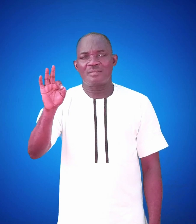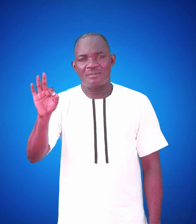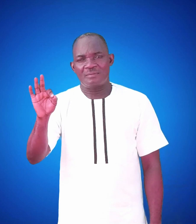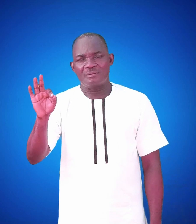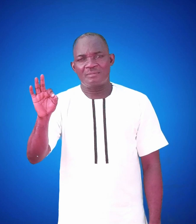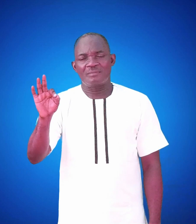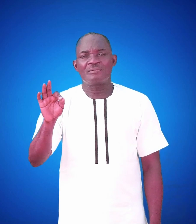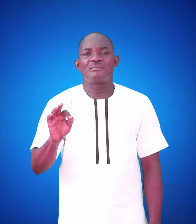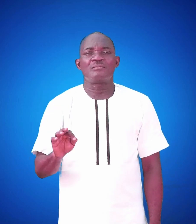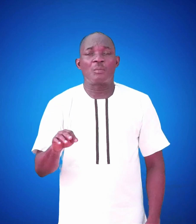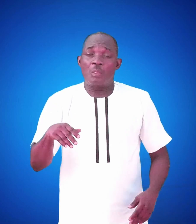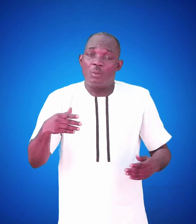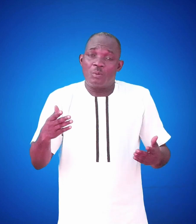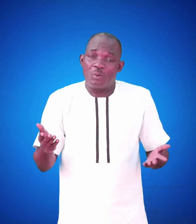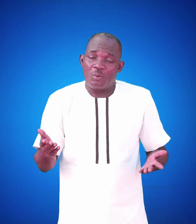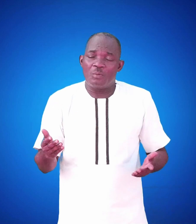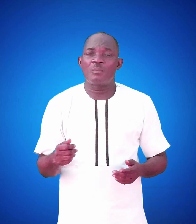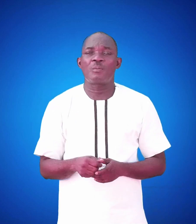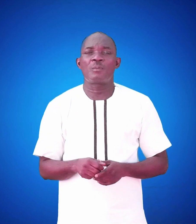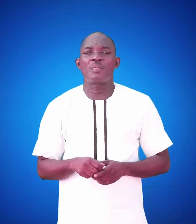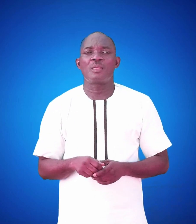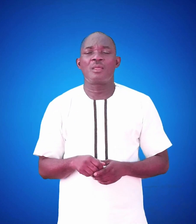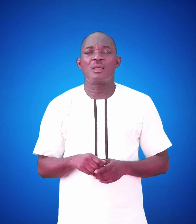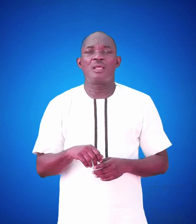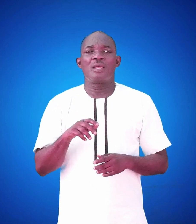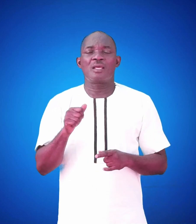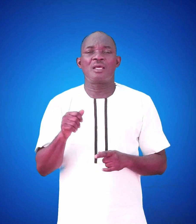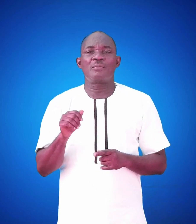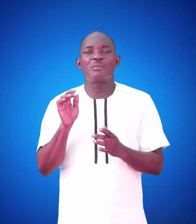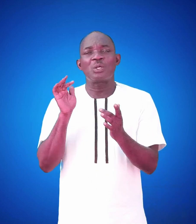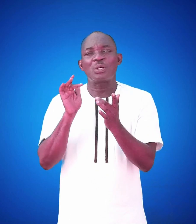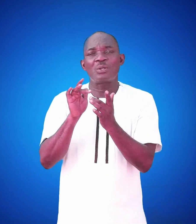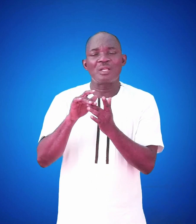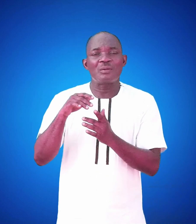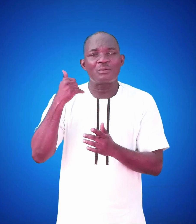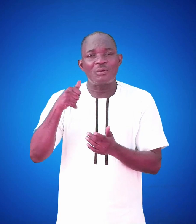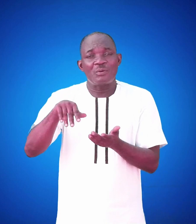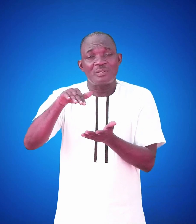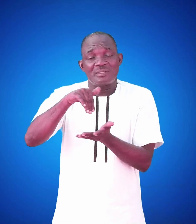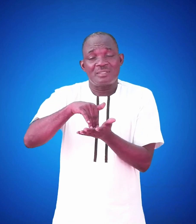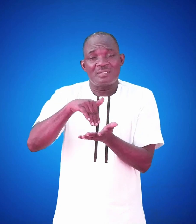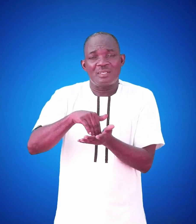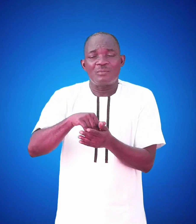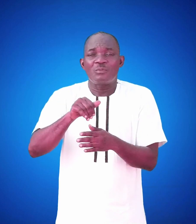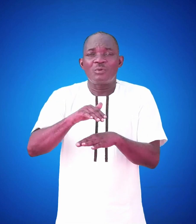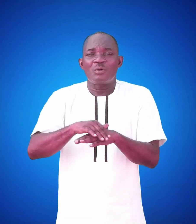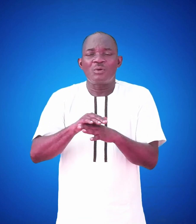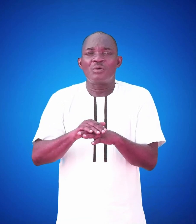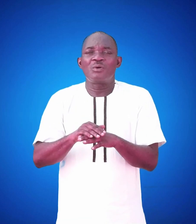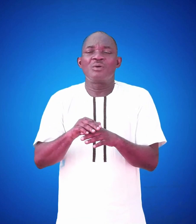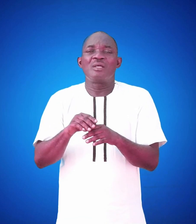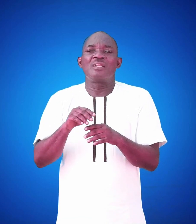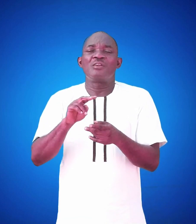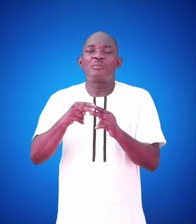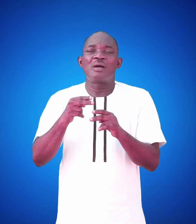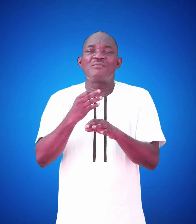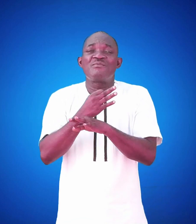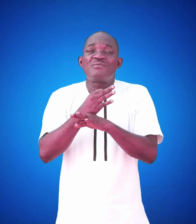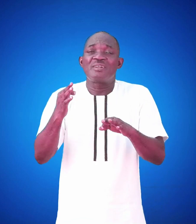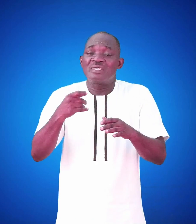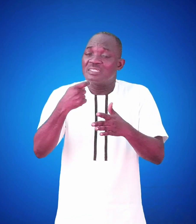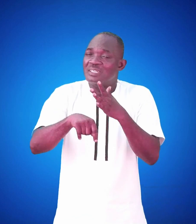399 or our contact center on toll-free